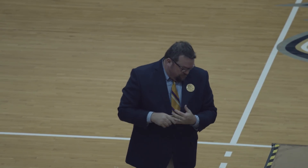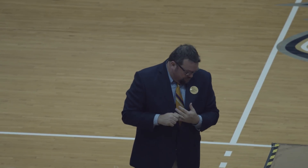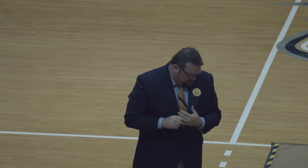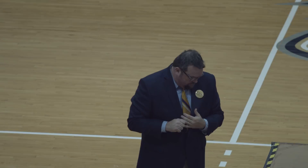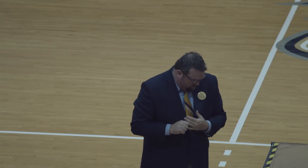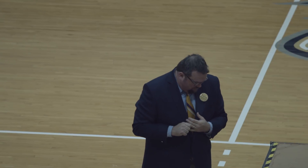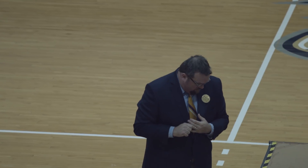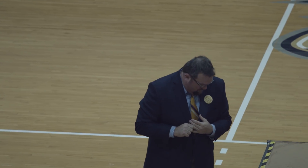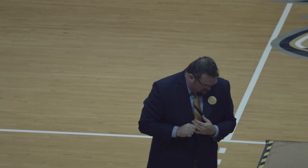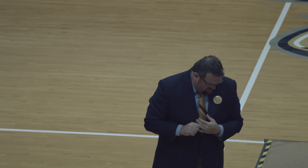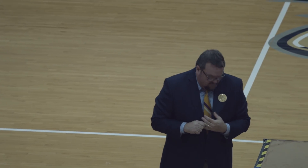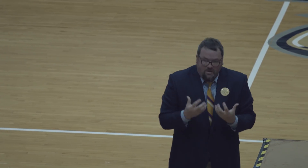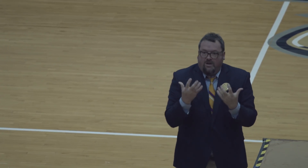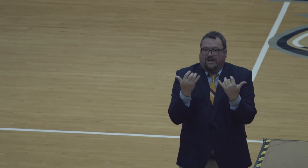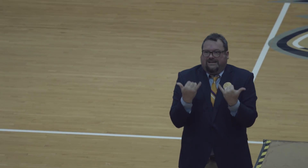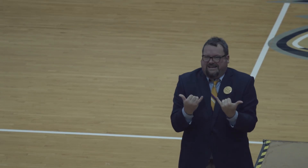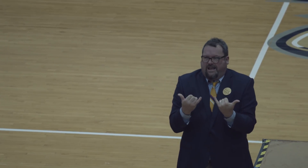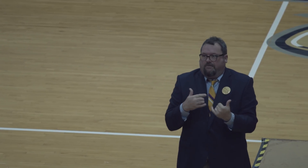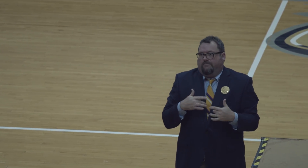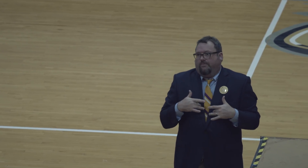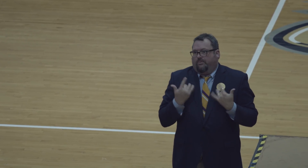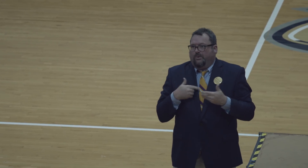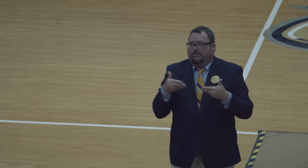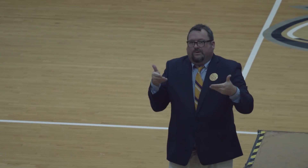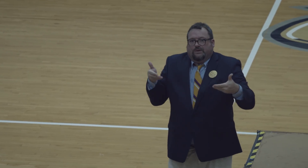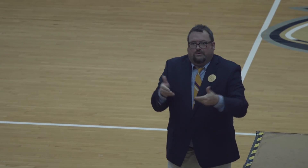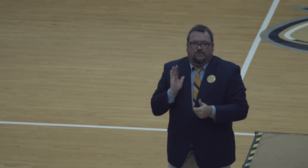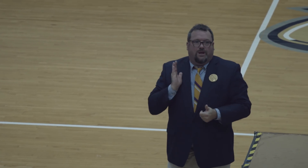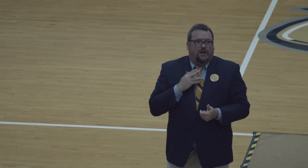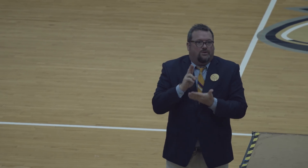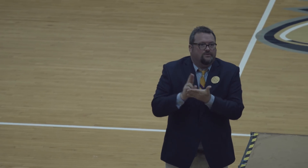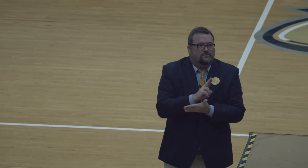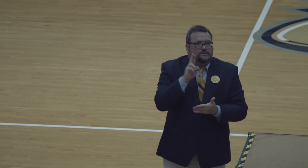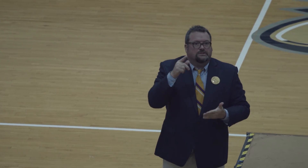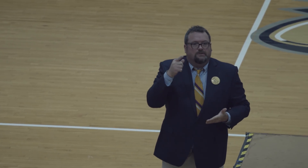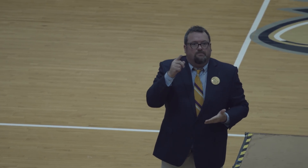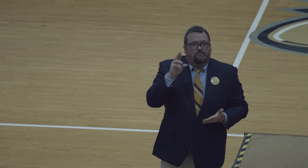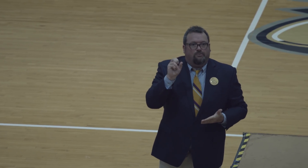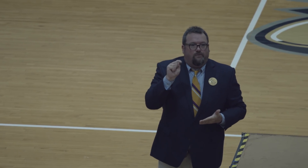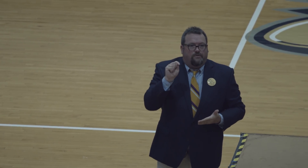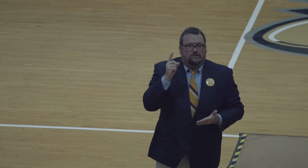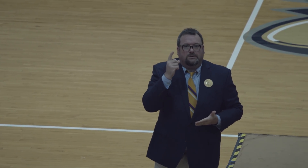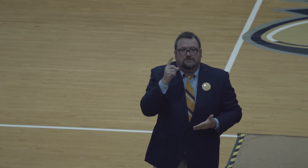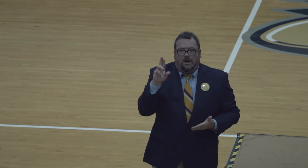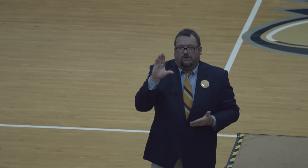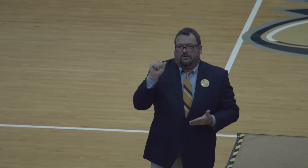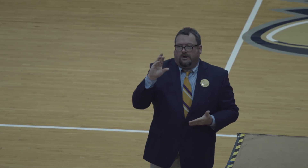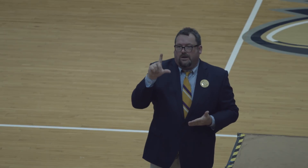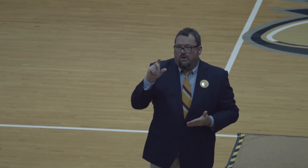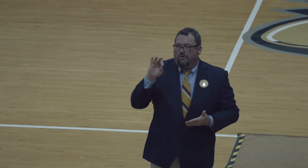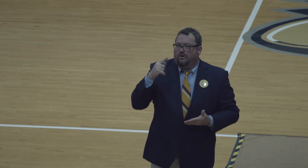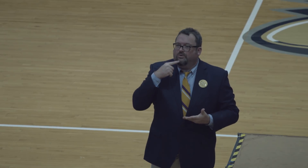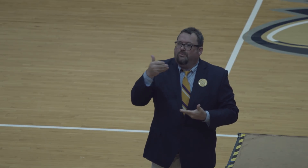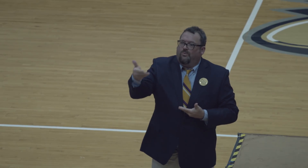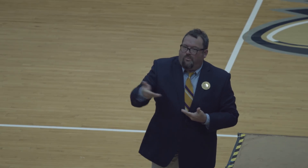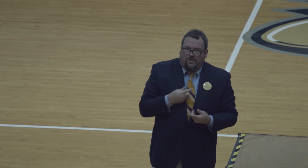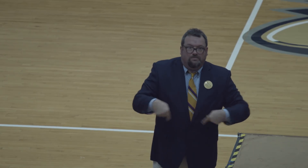are going to be available for sale there. And I'm delighted now to introduce our university provost, Dr.